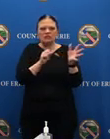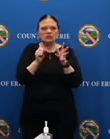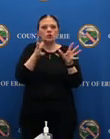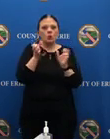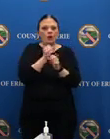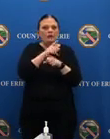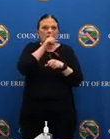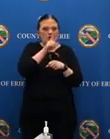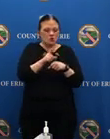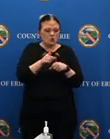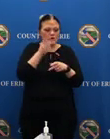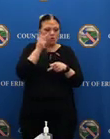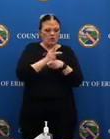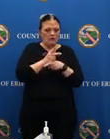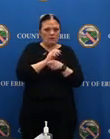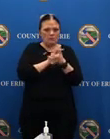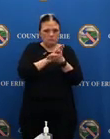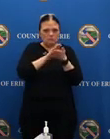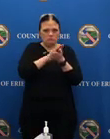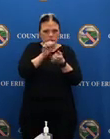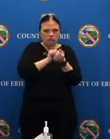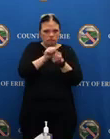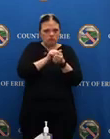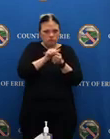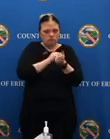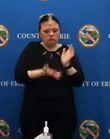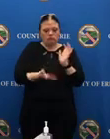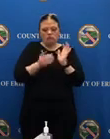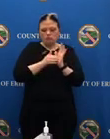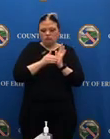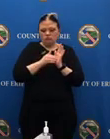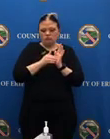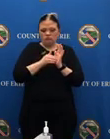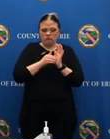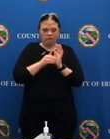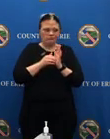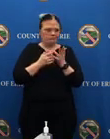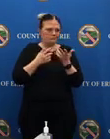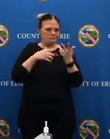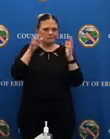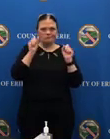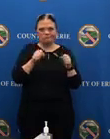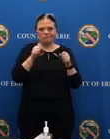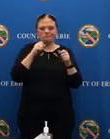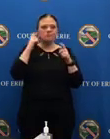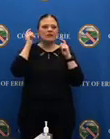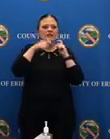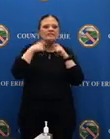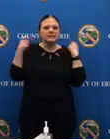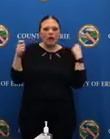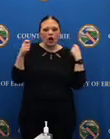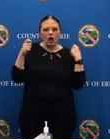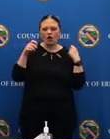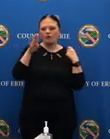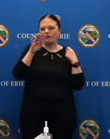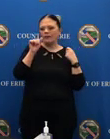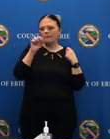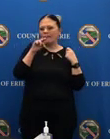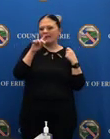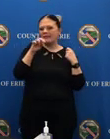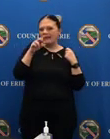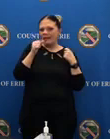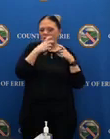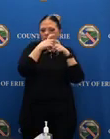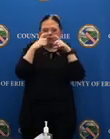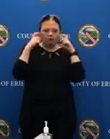you want to make sure that you keep that washed. And then again, you can put, like, say, like a scarf or a bandana over your nose and your